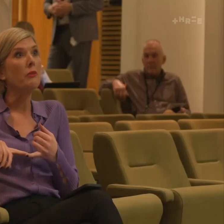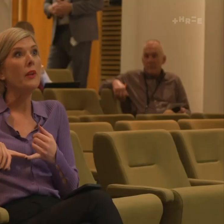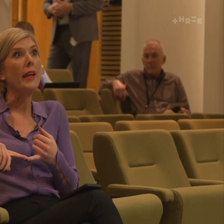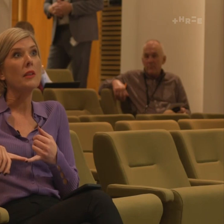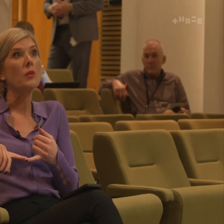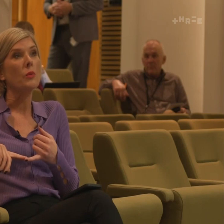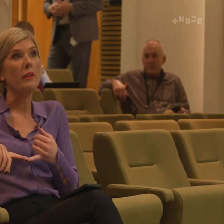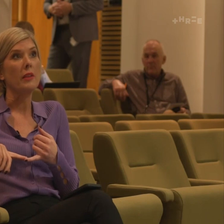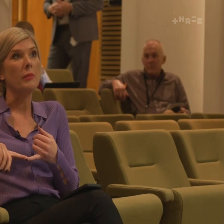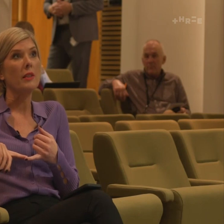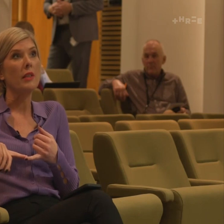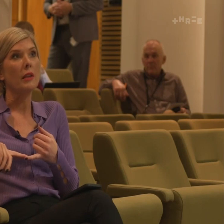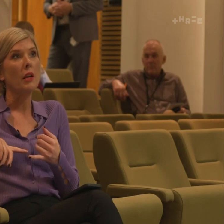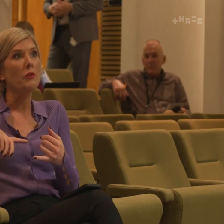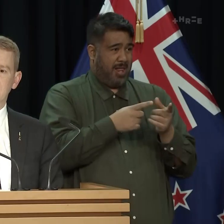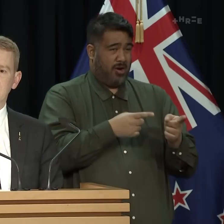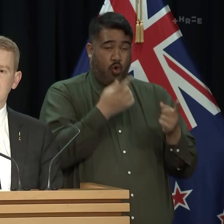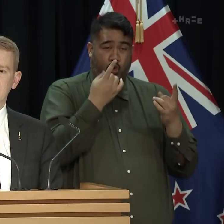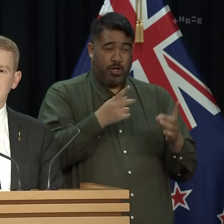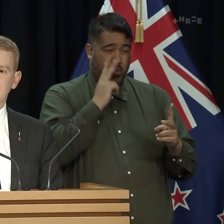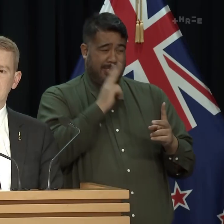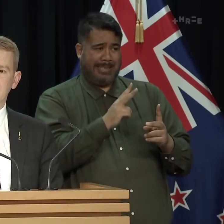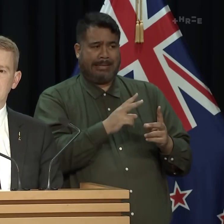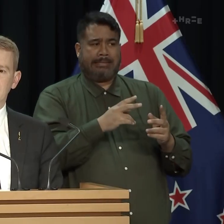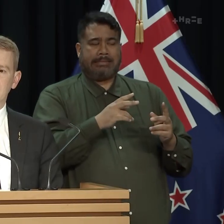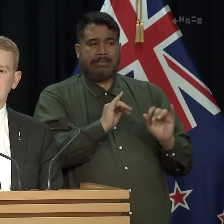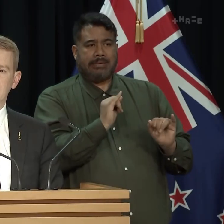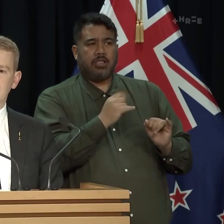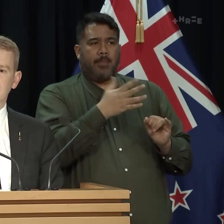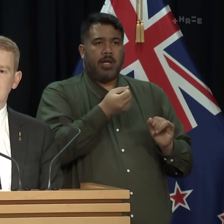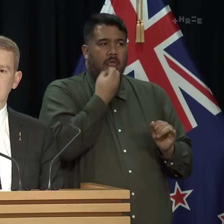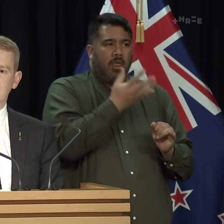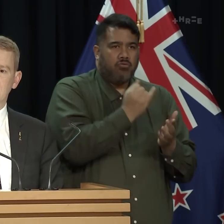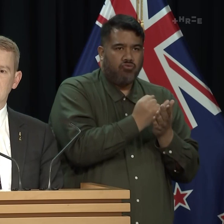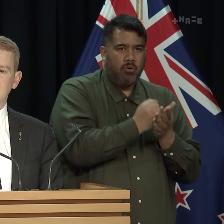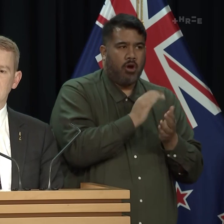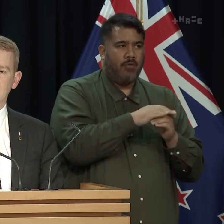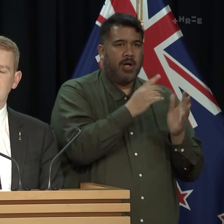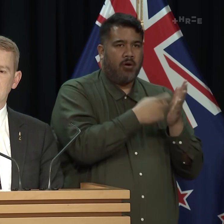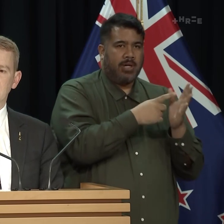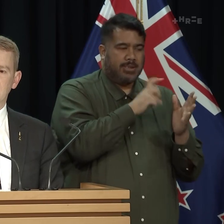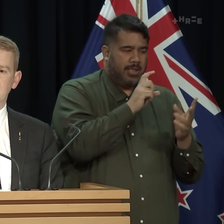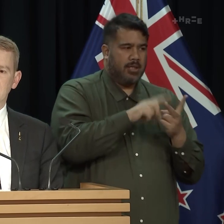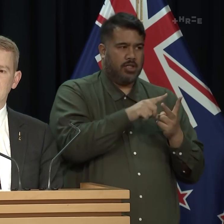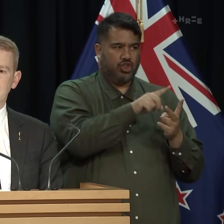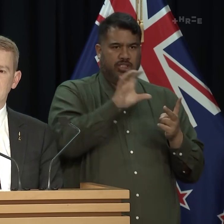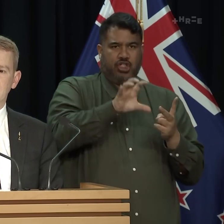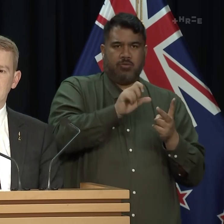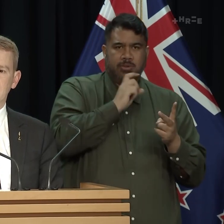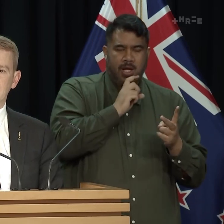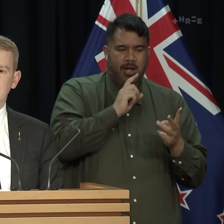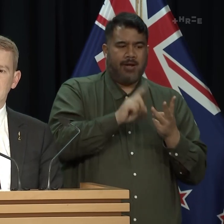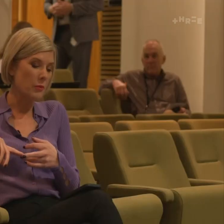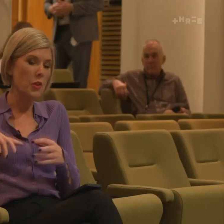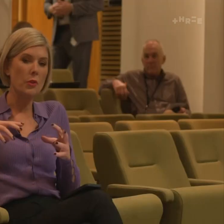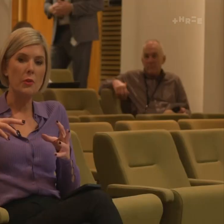many red flags with this minister, from the RNZ comments through to the allegations around shouting and management in her